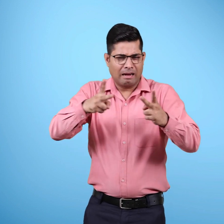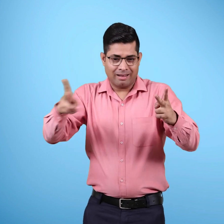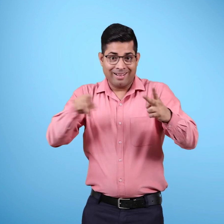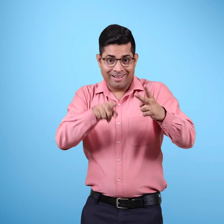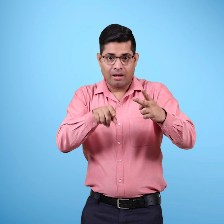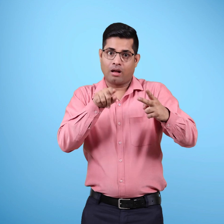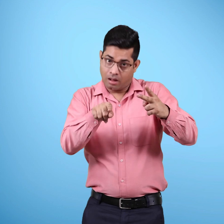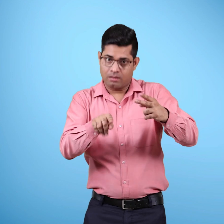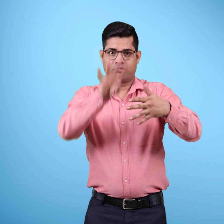Categories of plants.